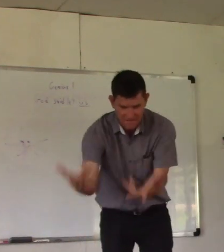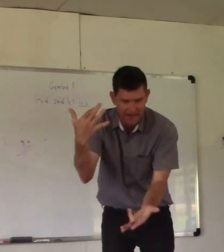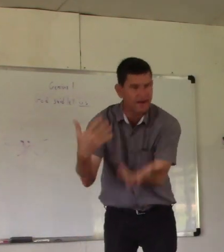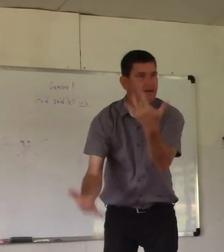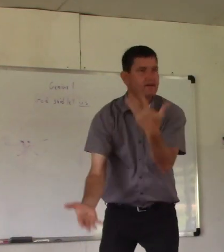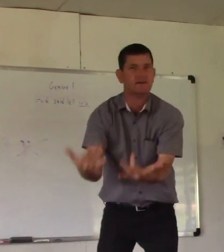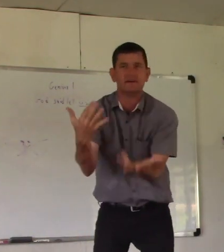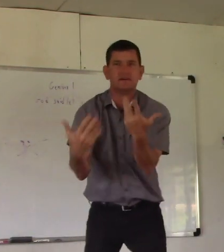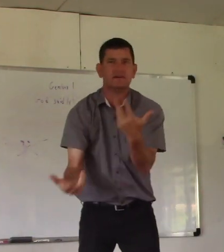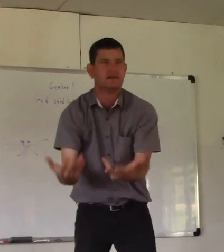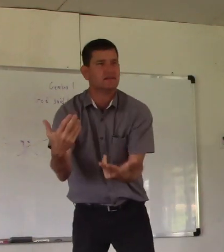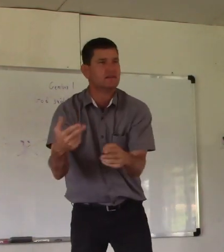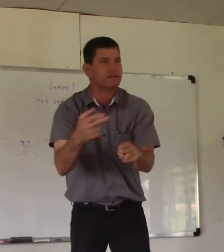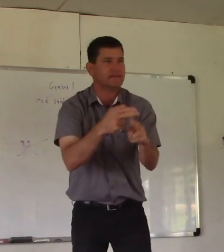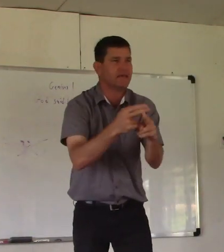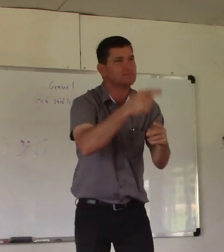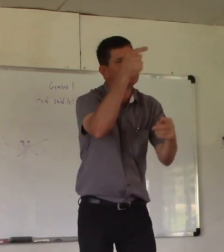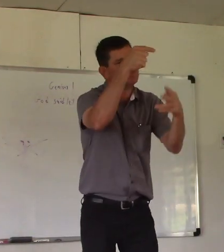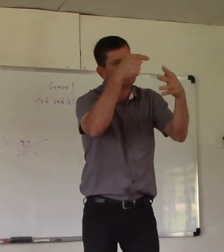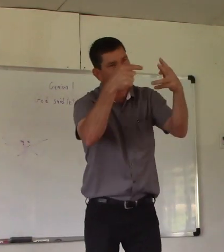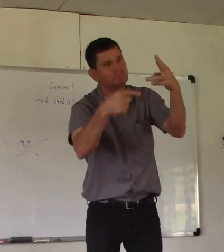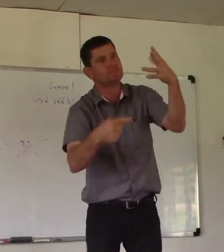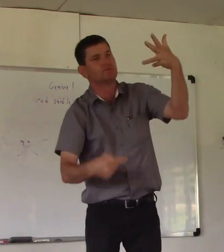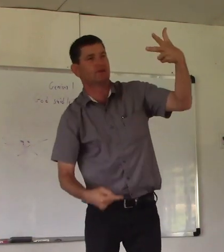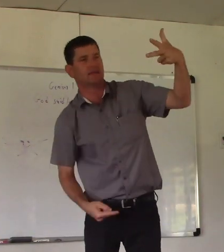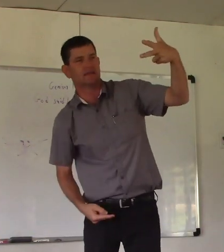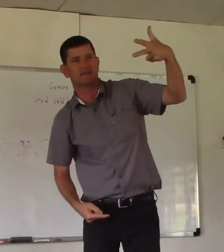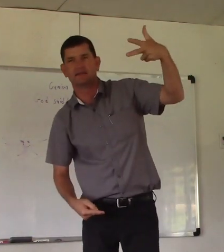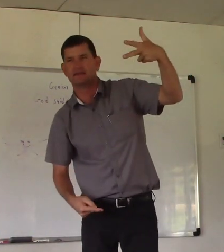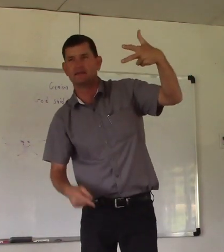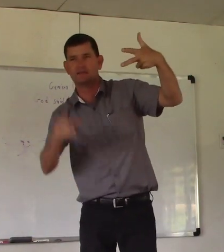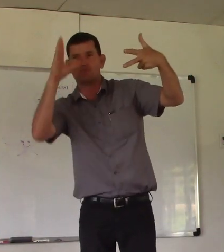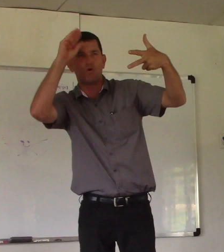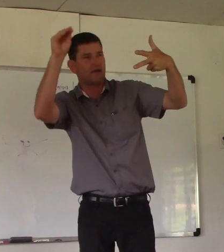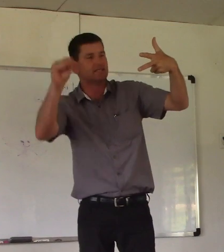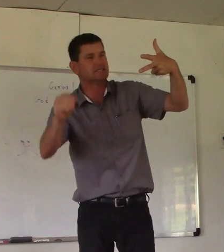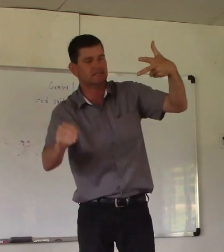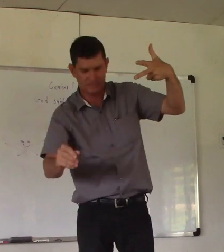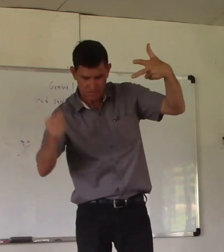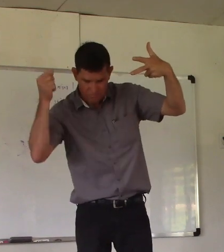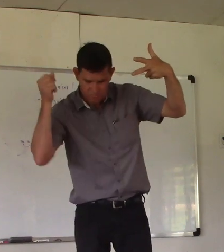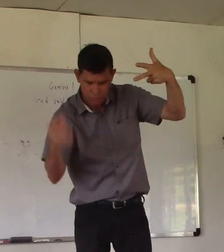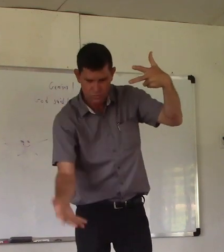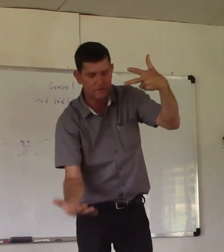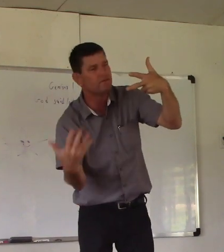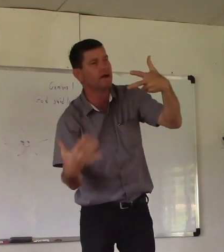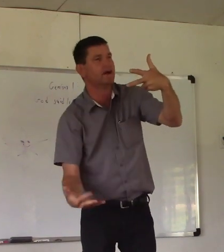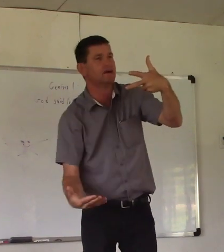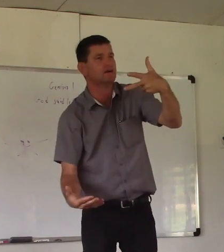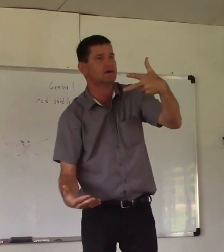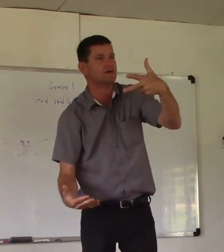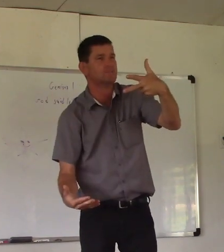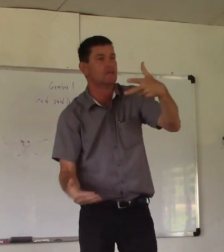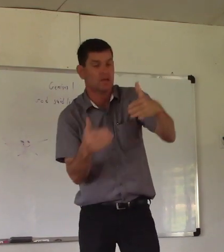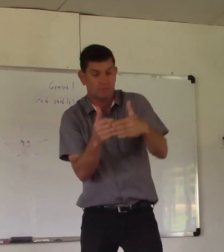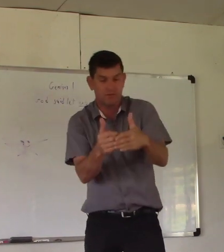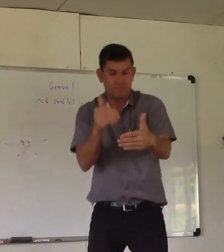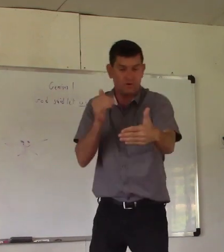Fire. Name. Three. Boys. Fire. Before